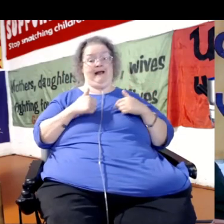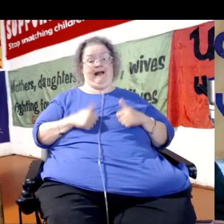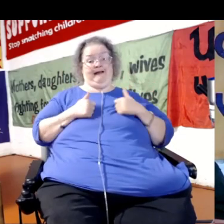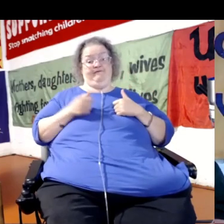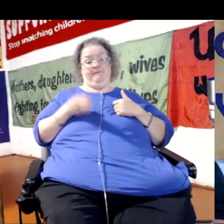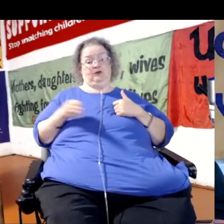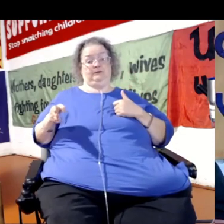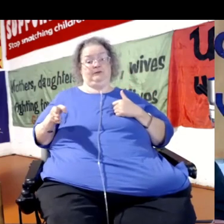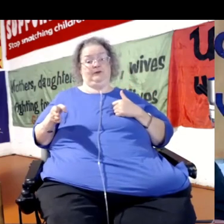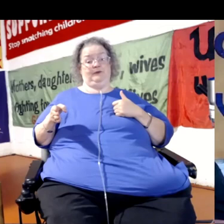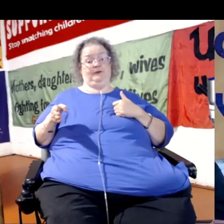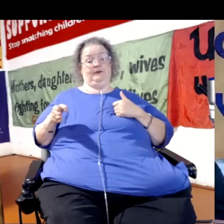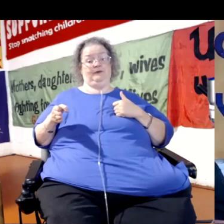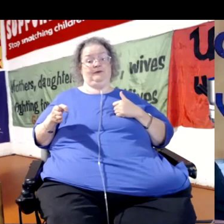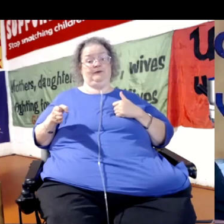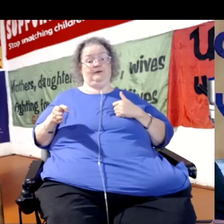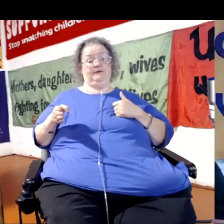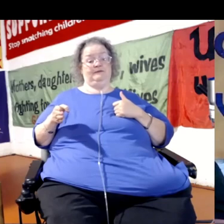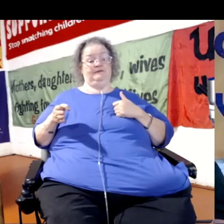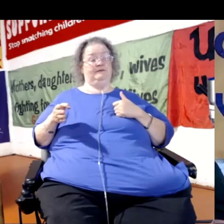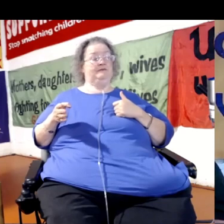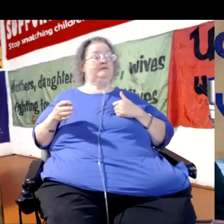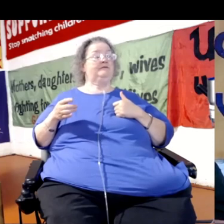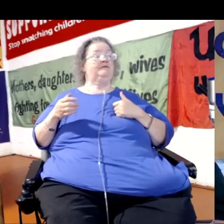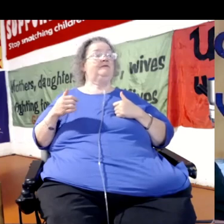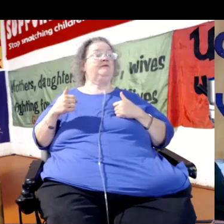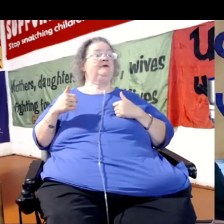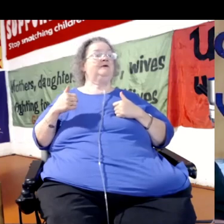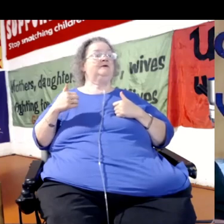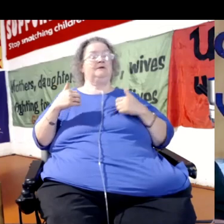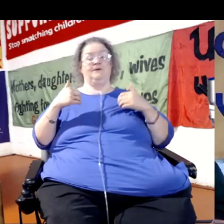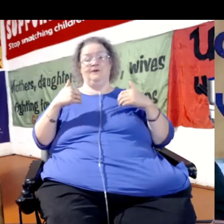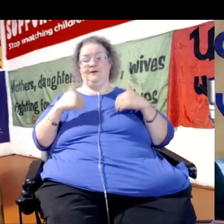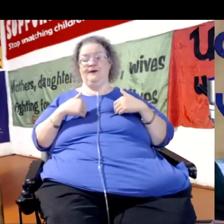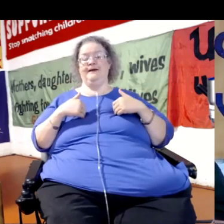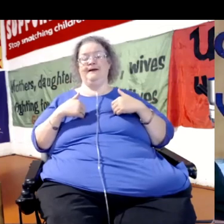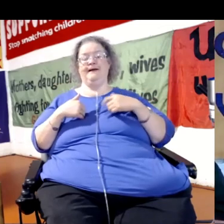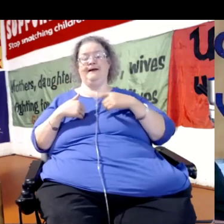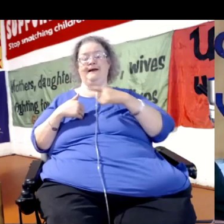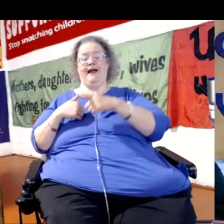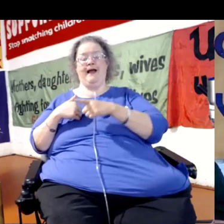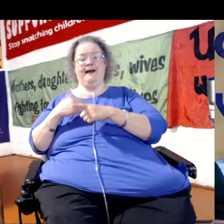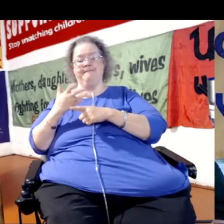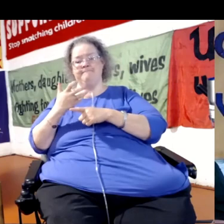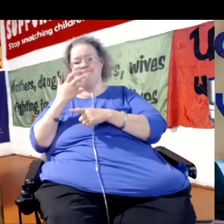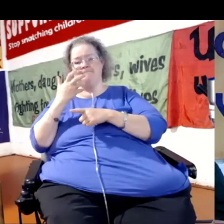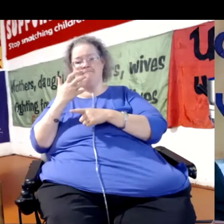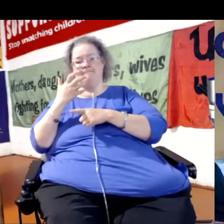Baltimore. We had a mayor there named William Donald Schaefer. And he